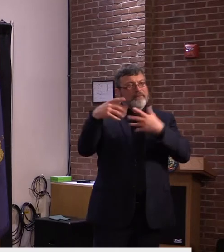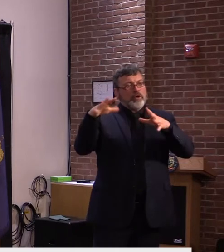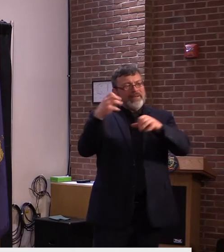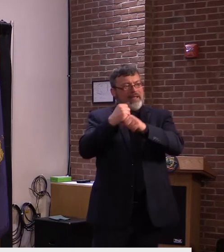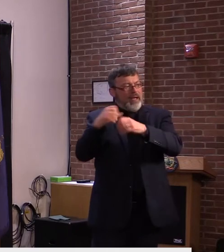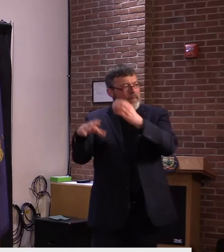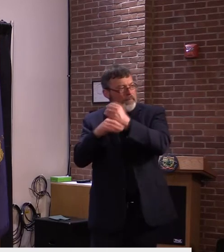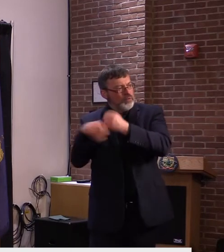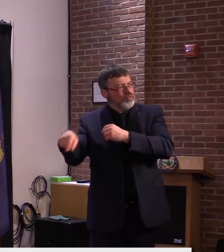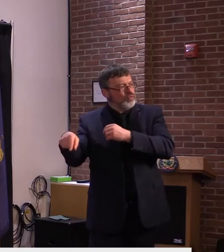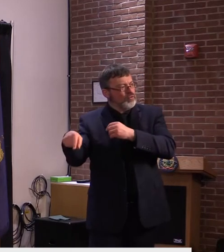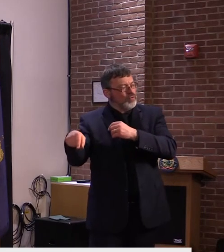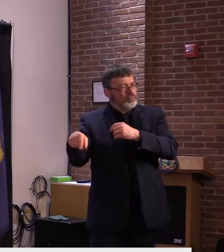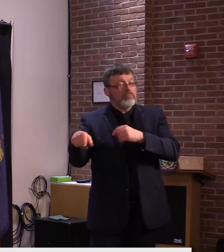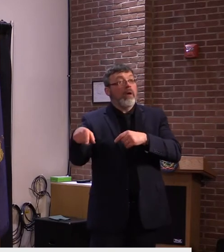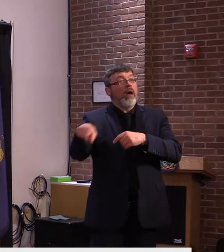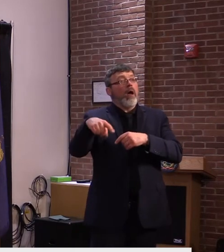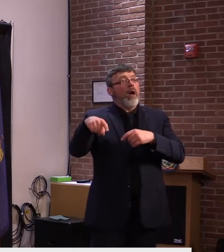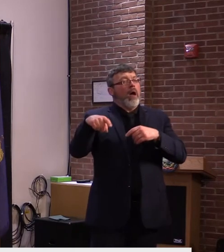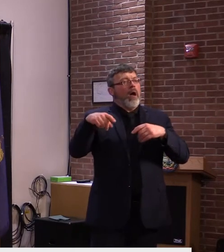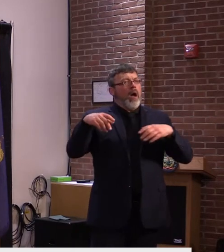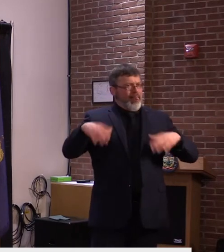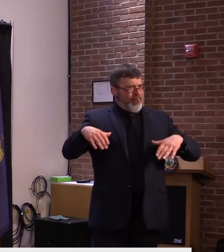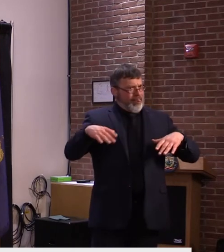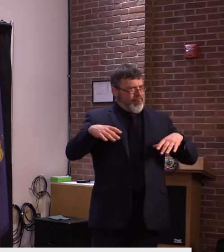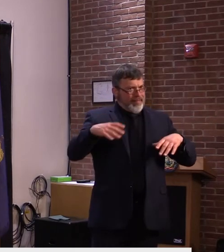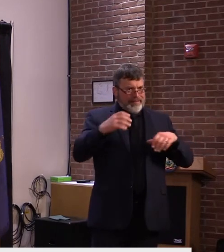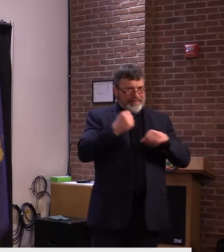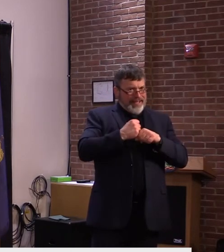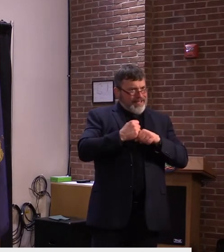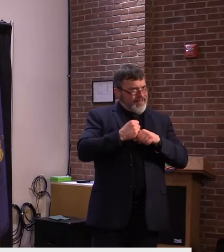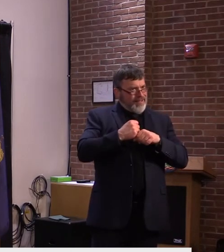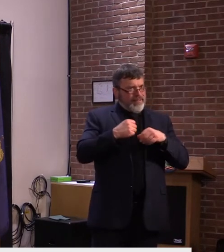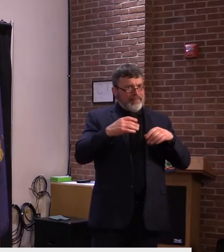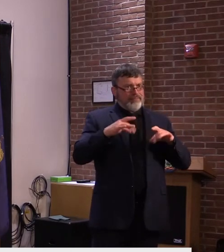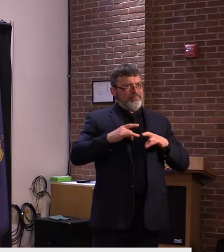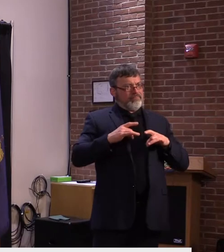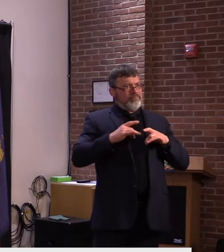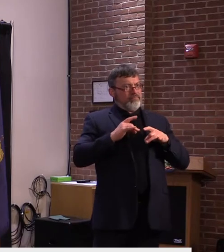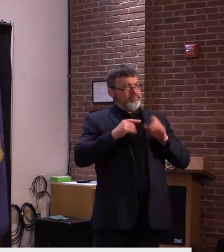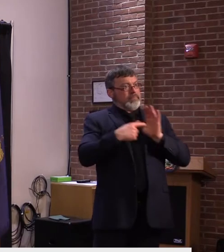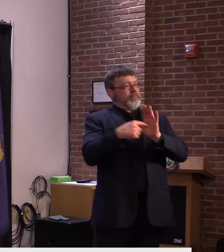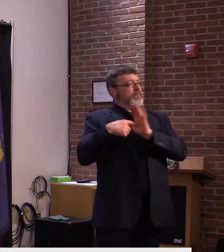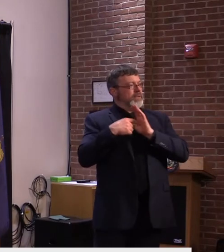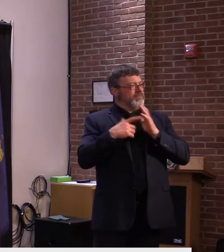symptomatic COVID infection. How were those specific cases diagnosed?